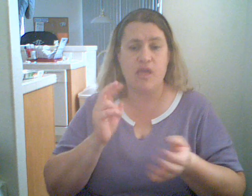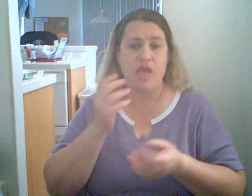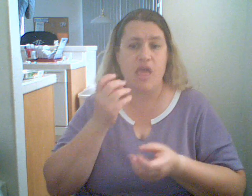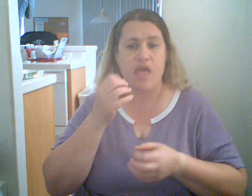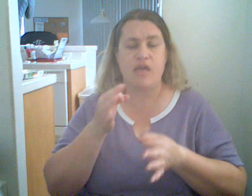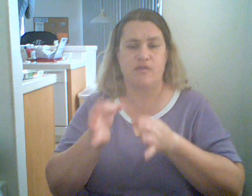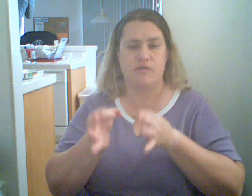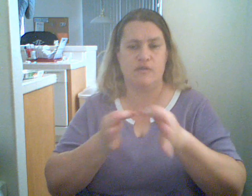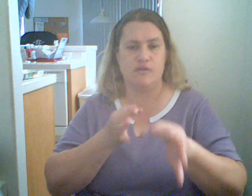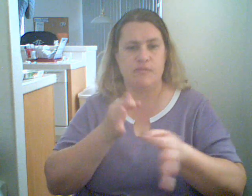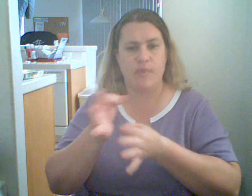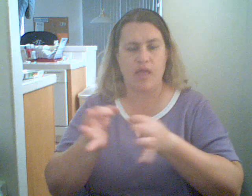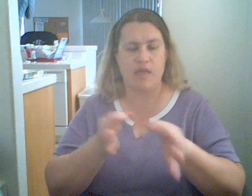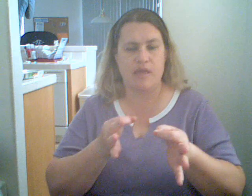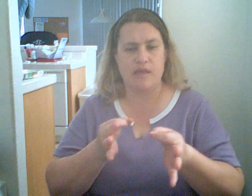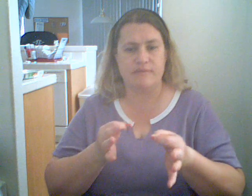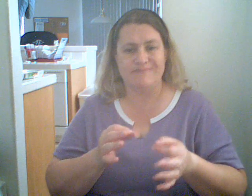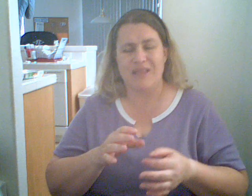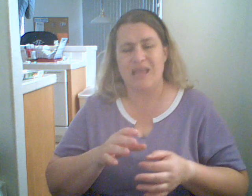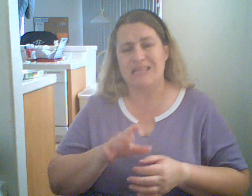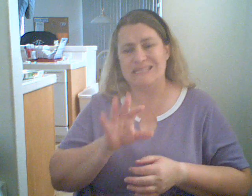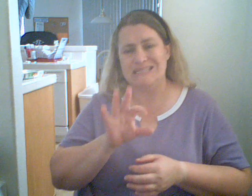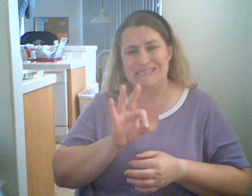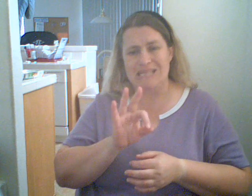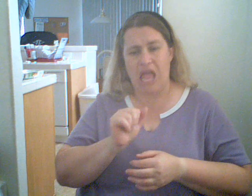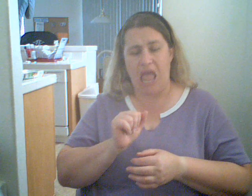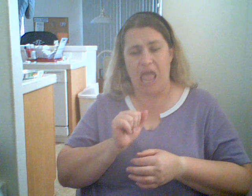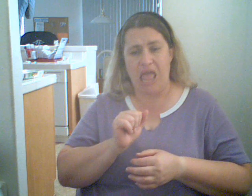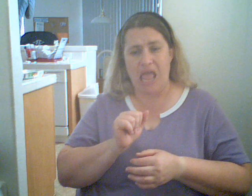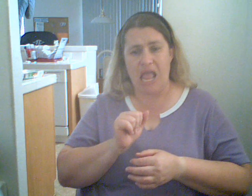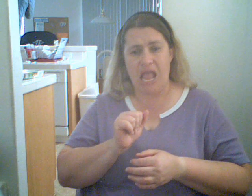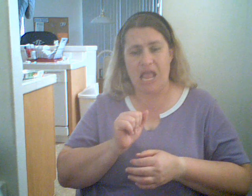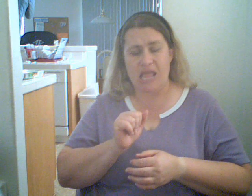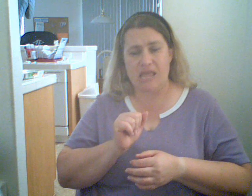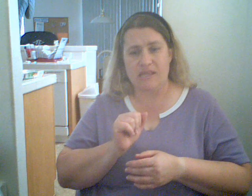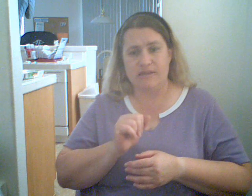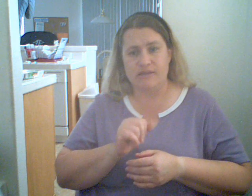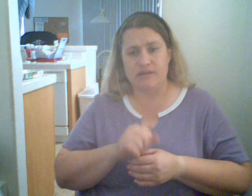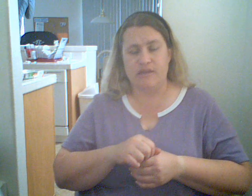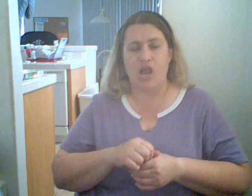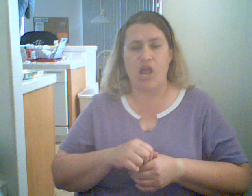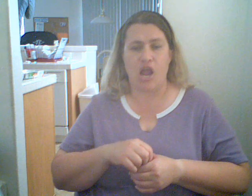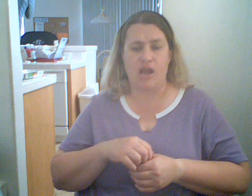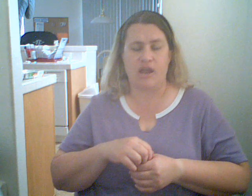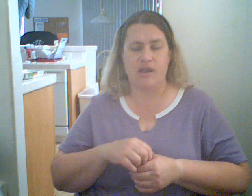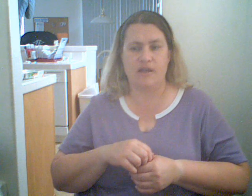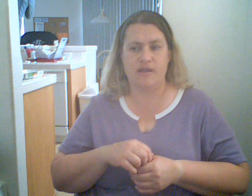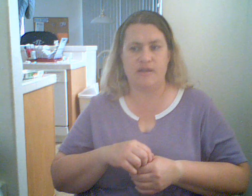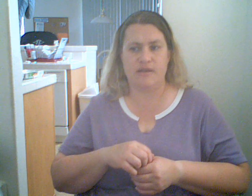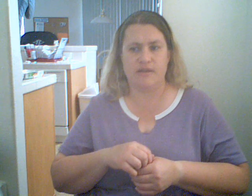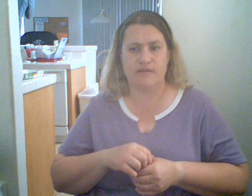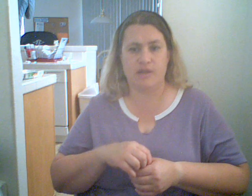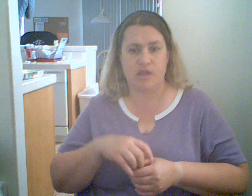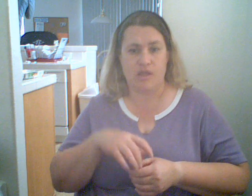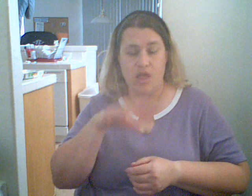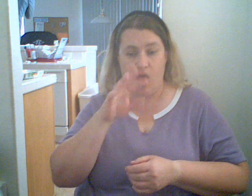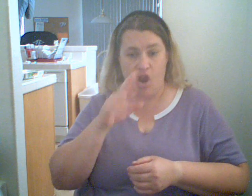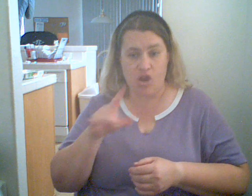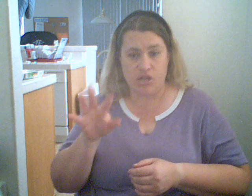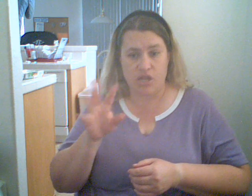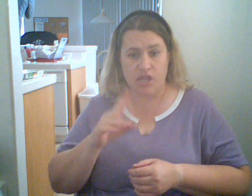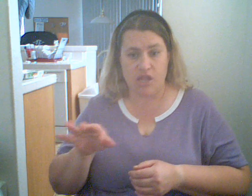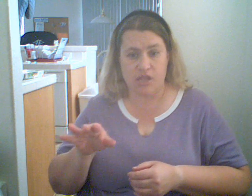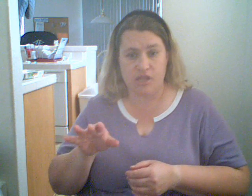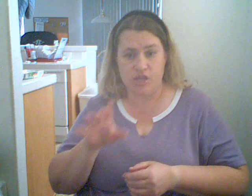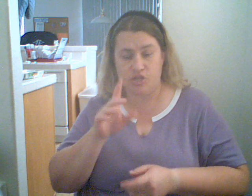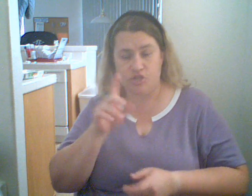related to 9A is sign articulation, fingerspelling and numerical